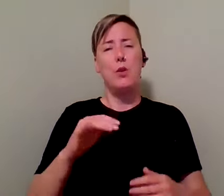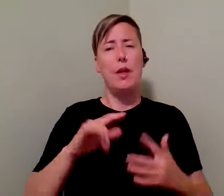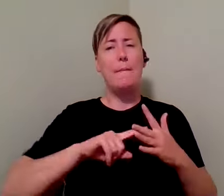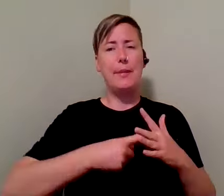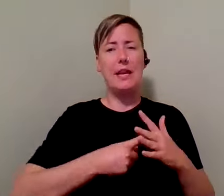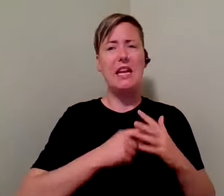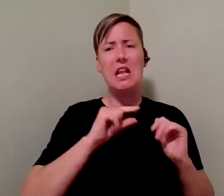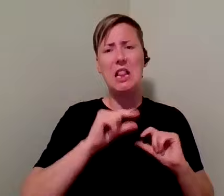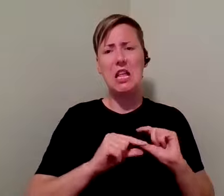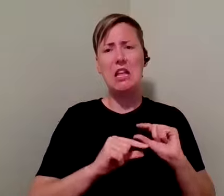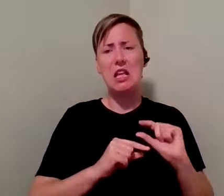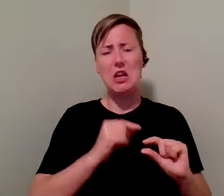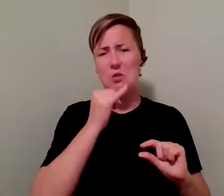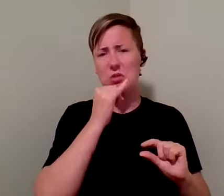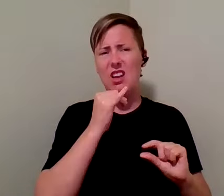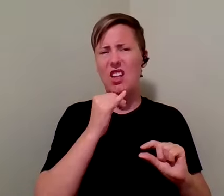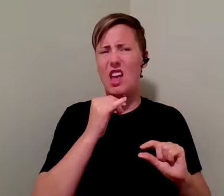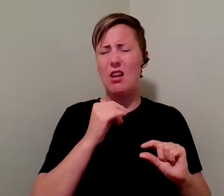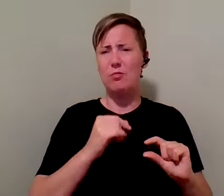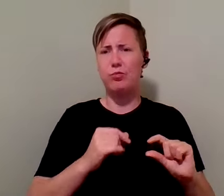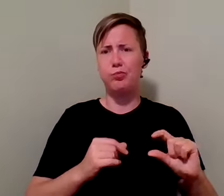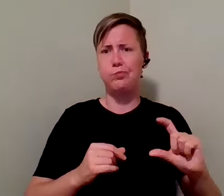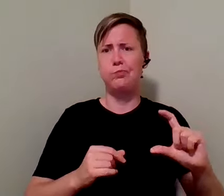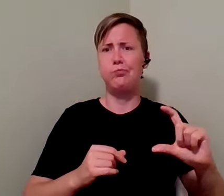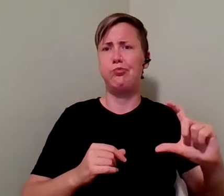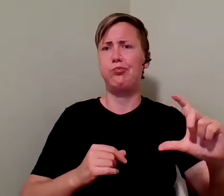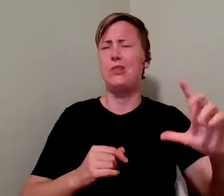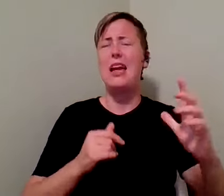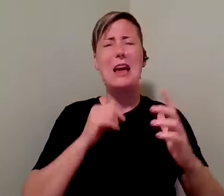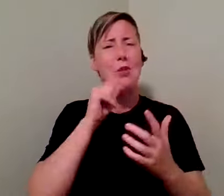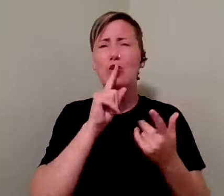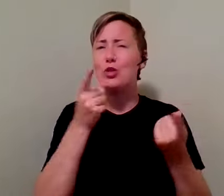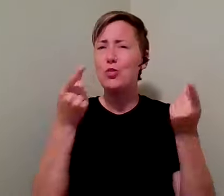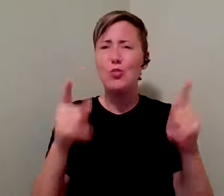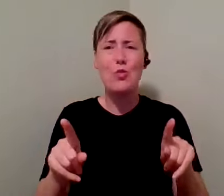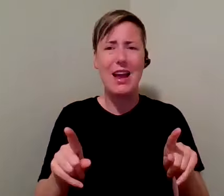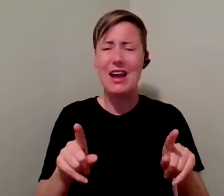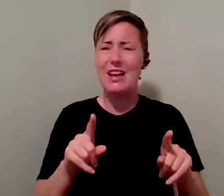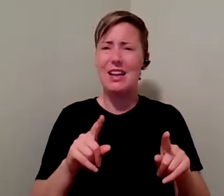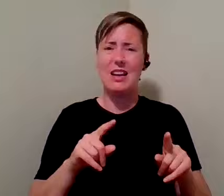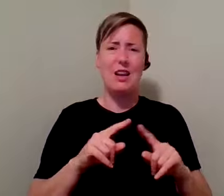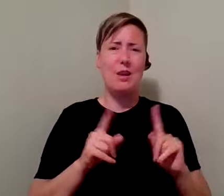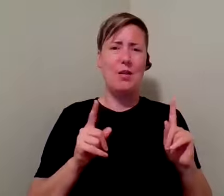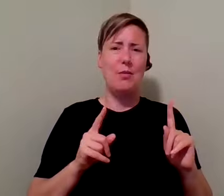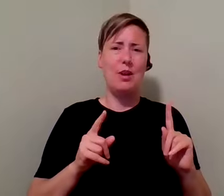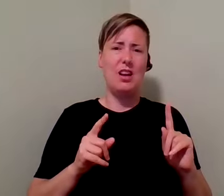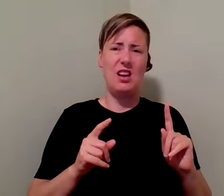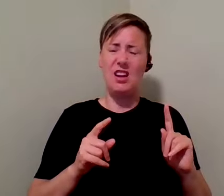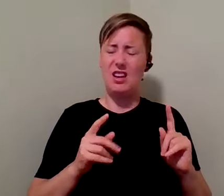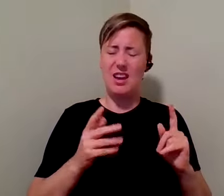up. So I don't know on what date or on what occasion I went from 2 drinks to 2 large drinks, and from 2 large ones